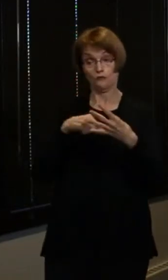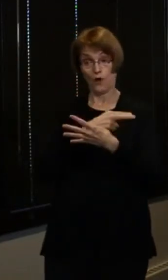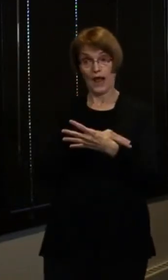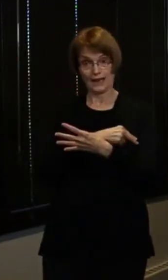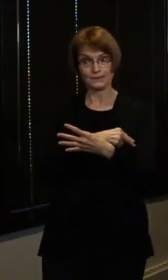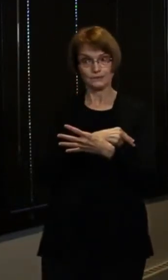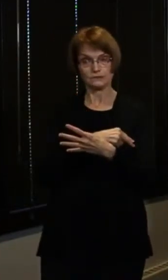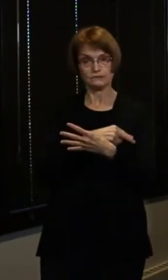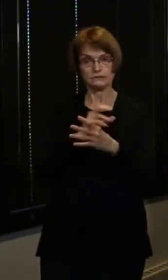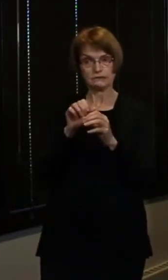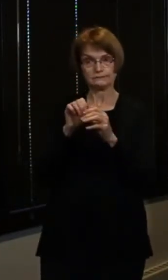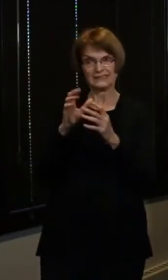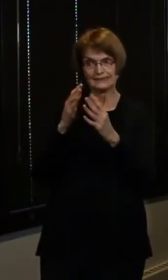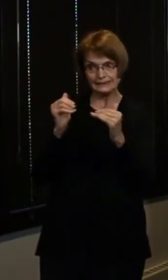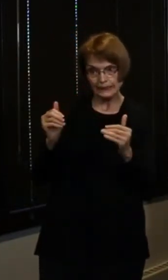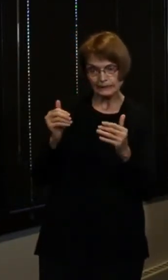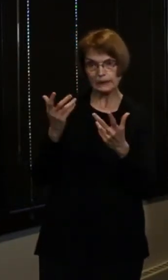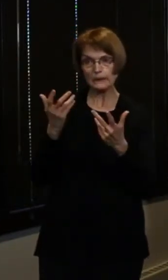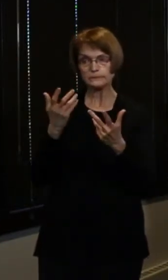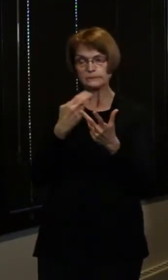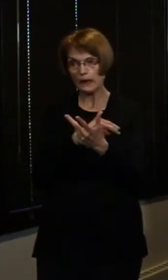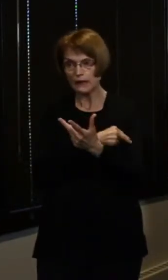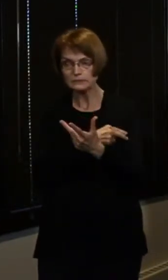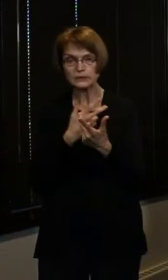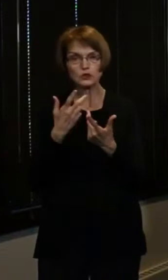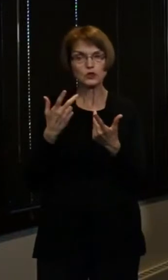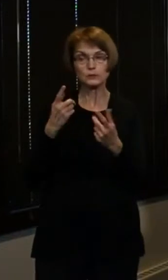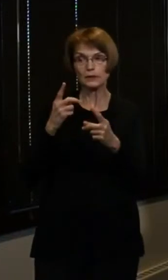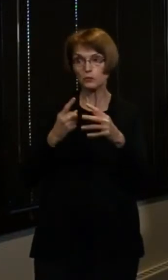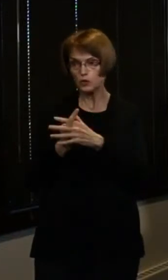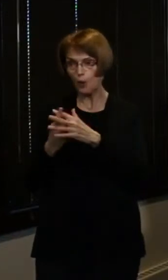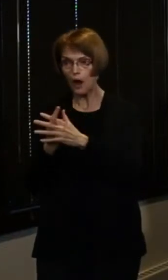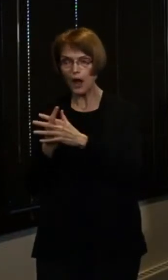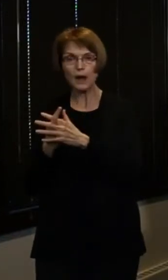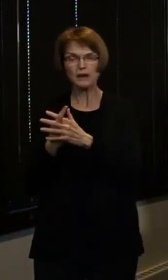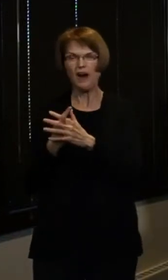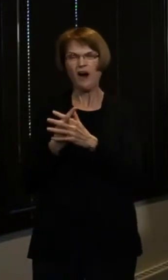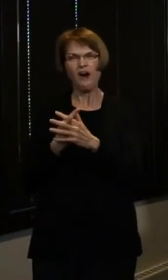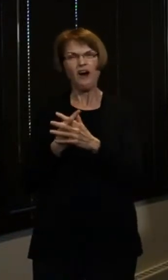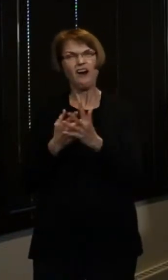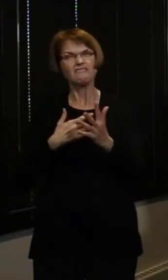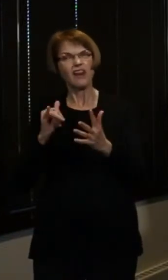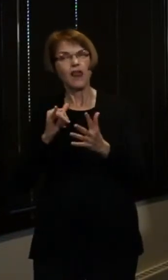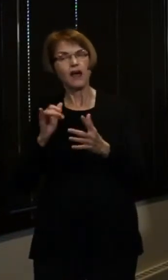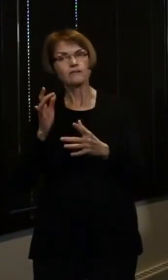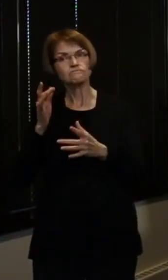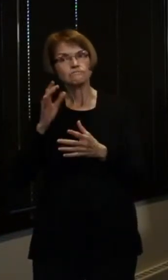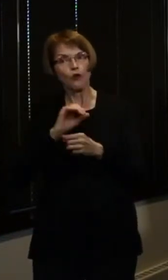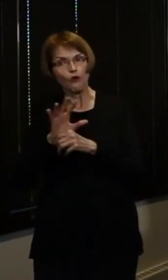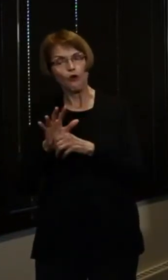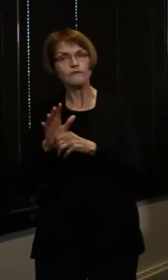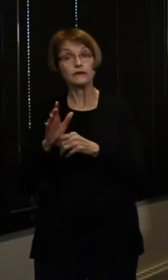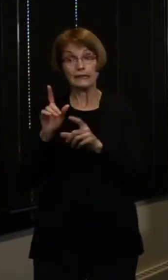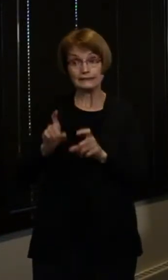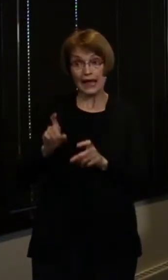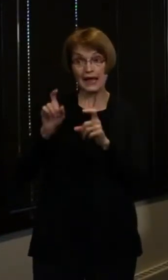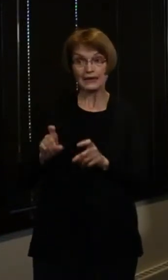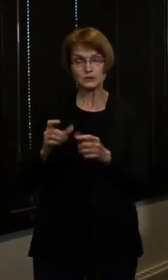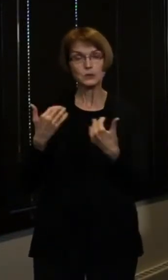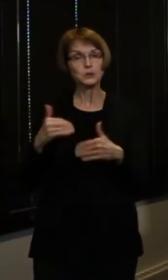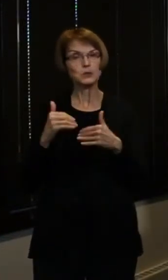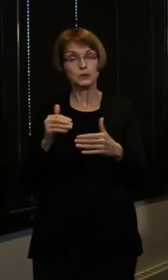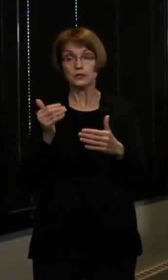up with complaints that are consistent with COVID. And again, we're down below that 10% mark, getting close to